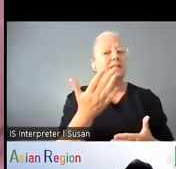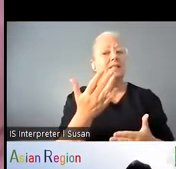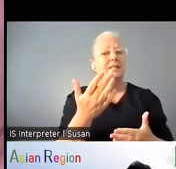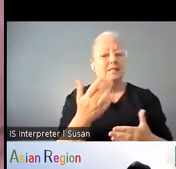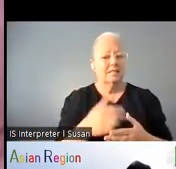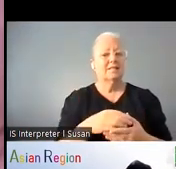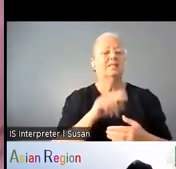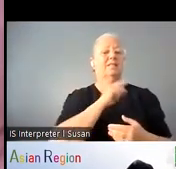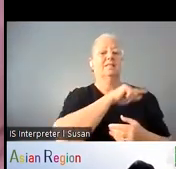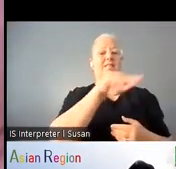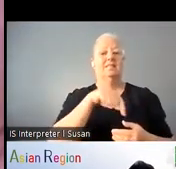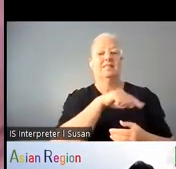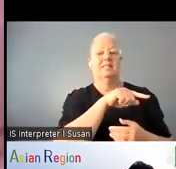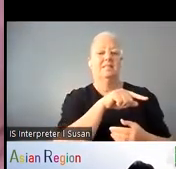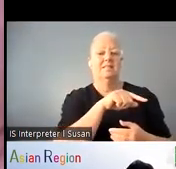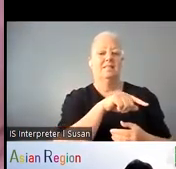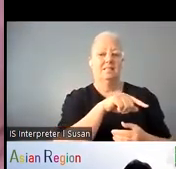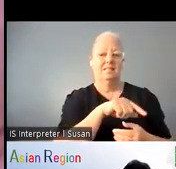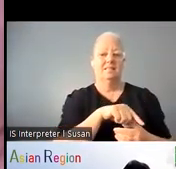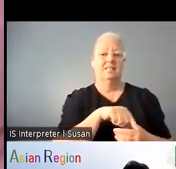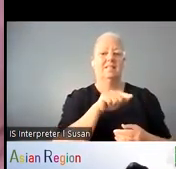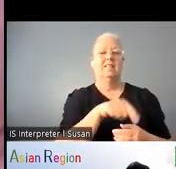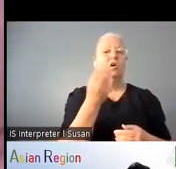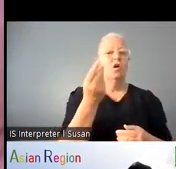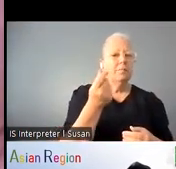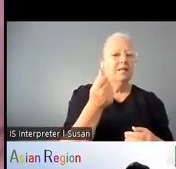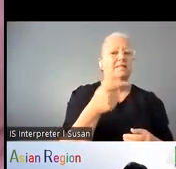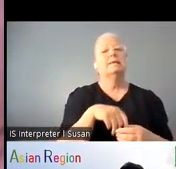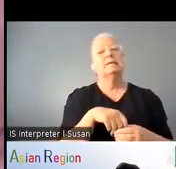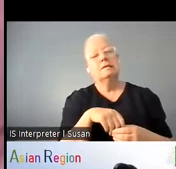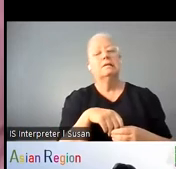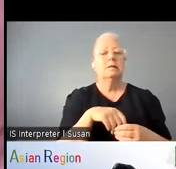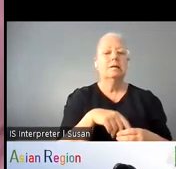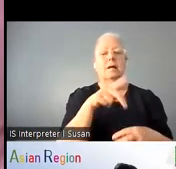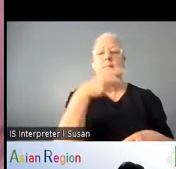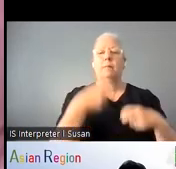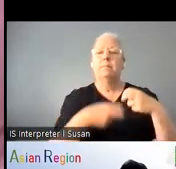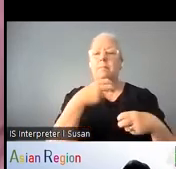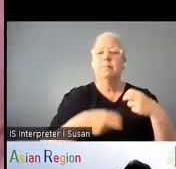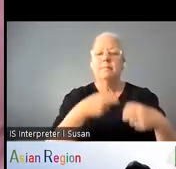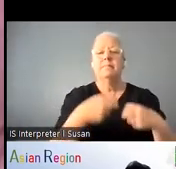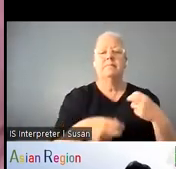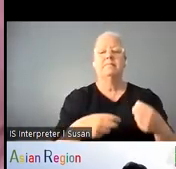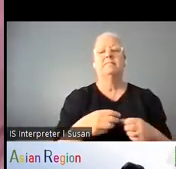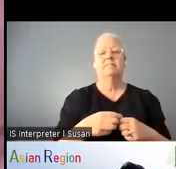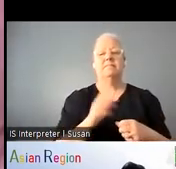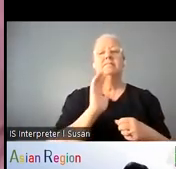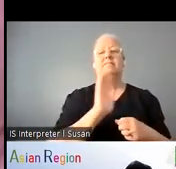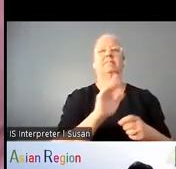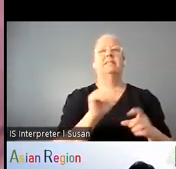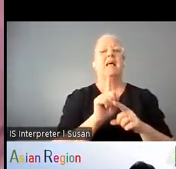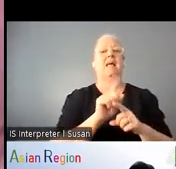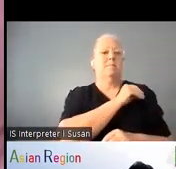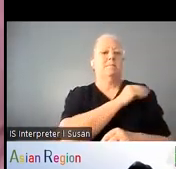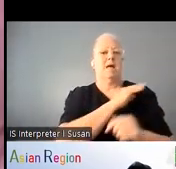also is one of the main issue, and paternalistic culture and power relations, because